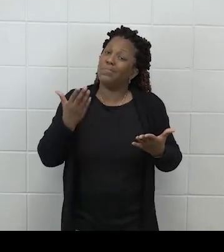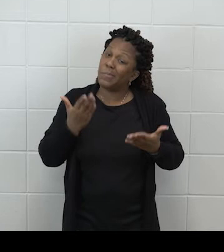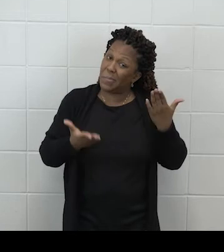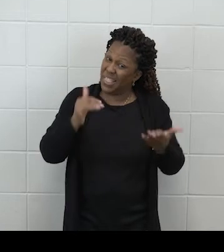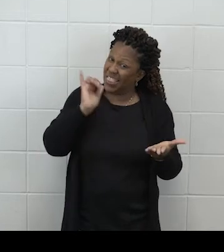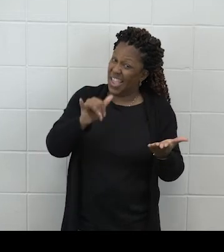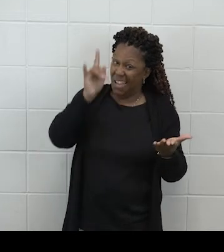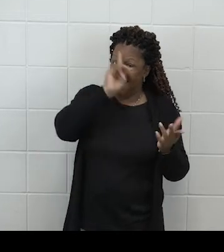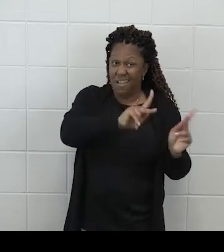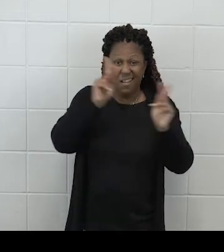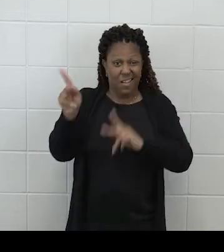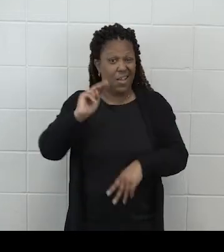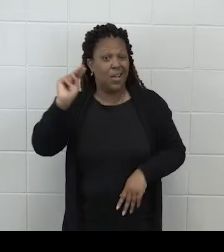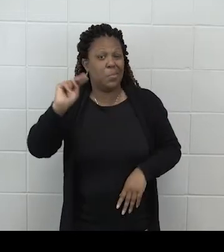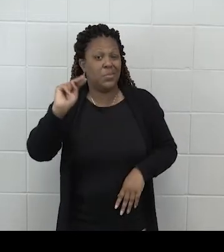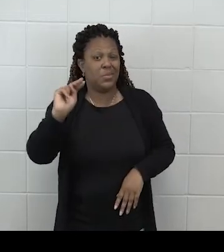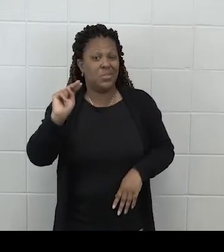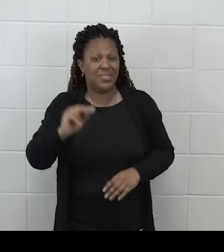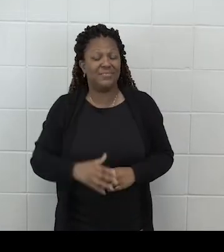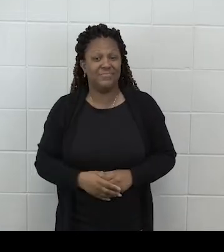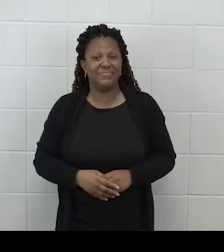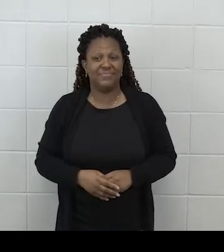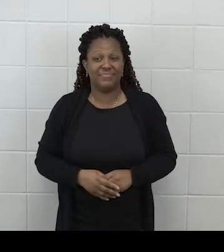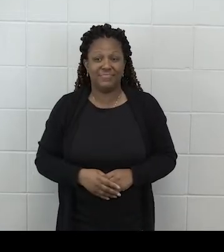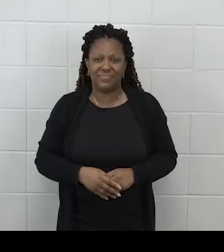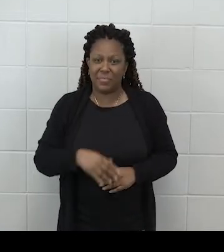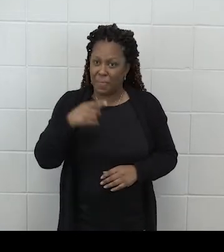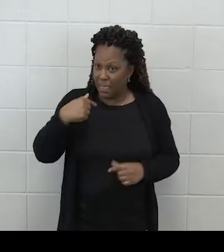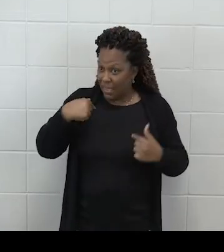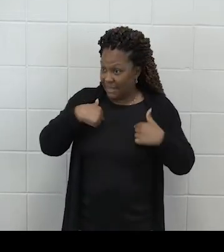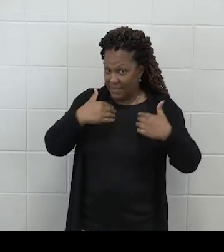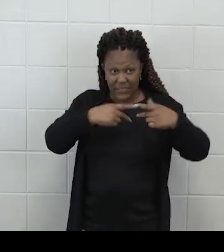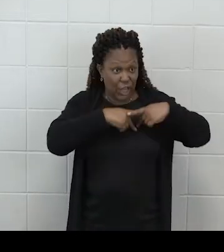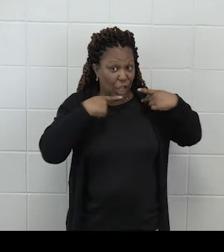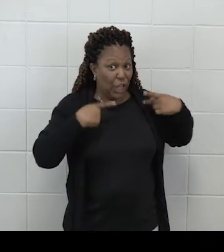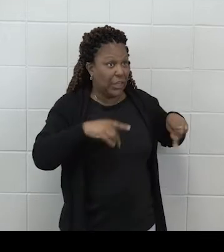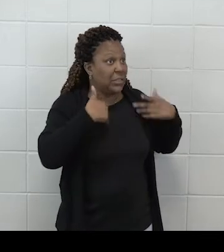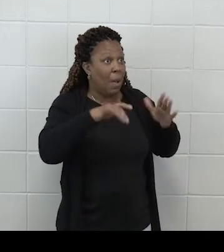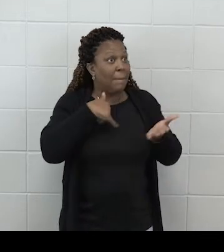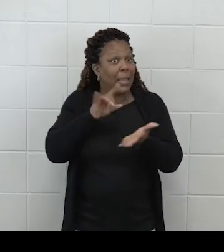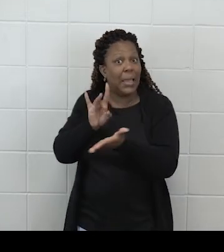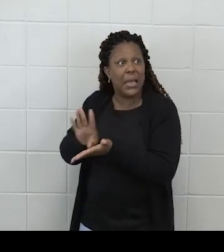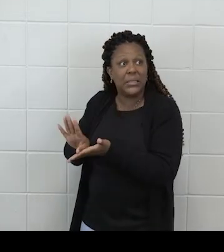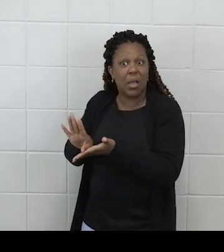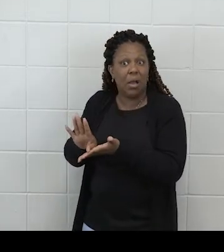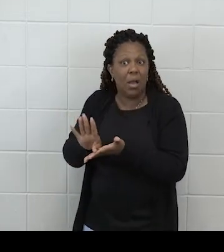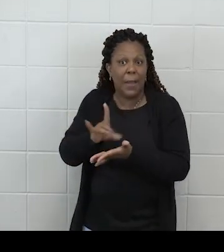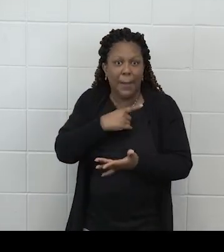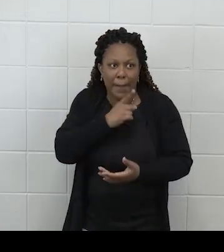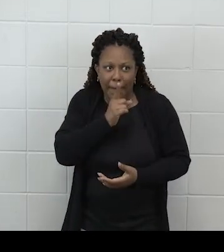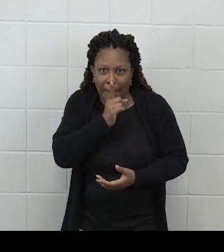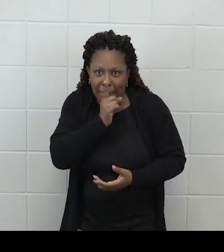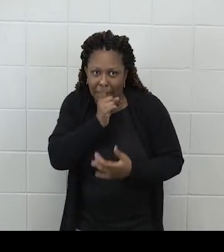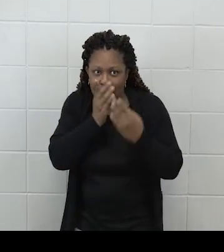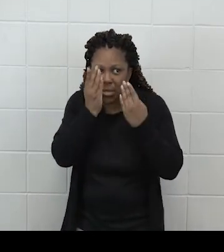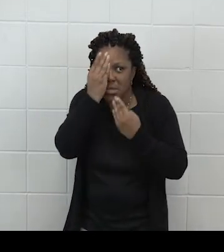didn't want to be thrown out as a Pharisee. Therefore, he came to Jesus under the cloak of night. When he got in front